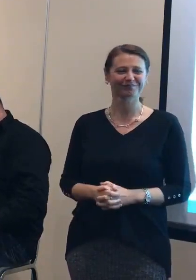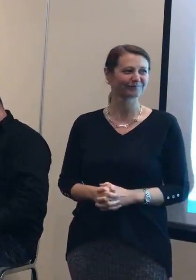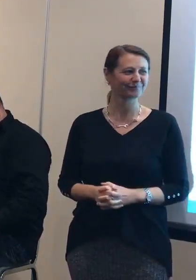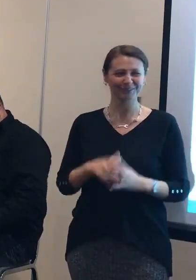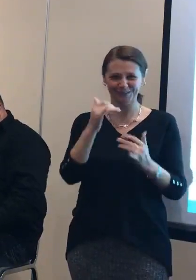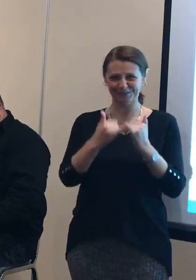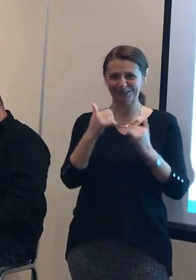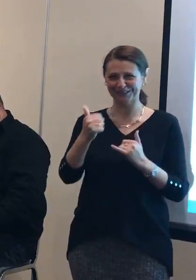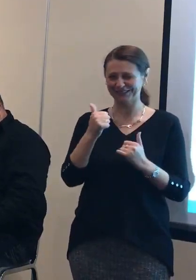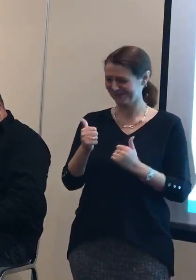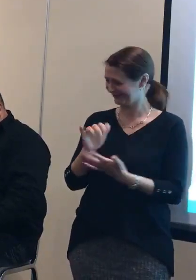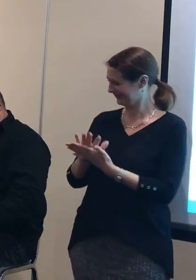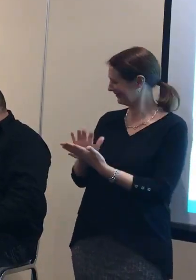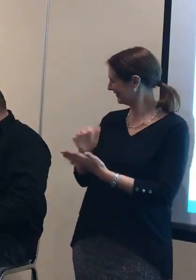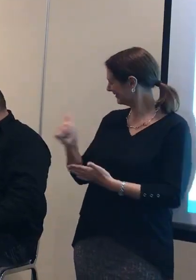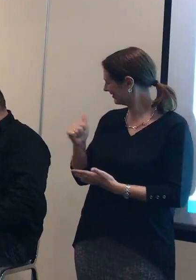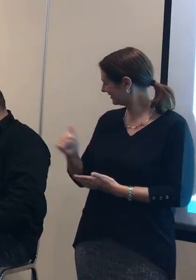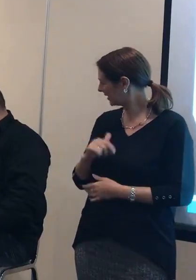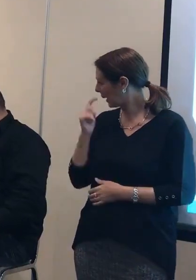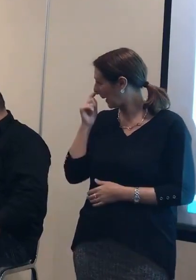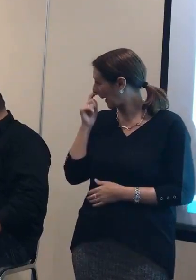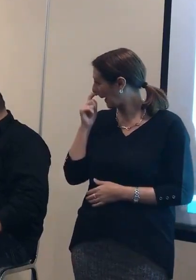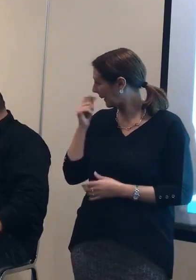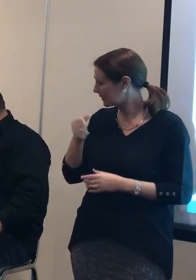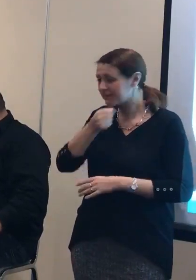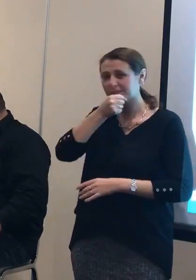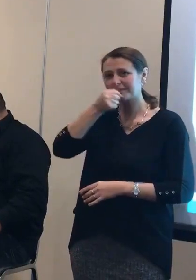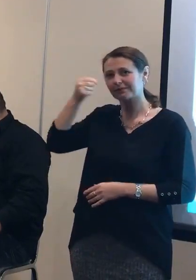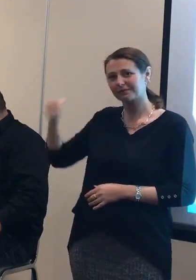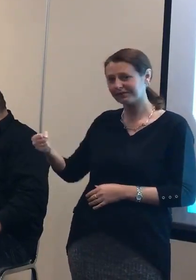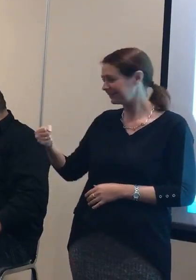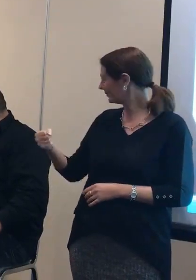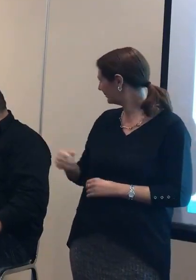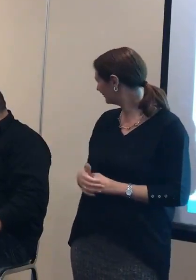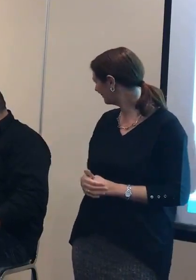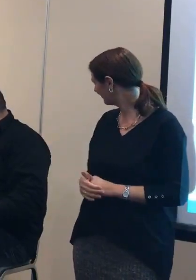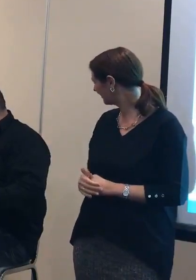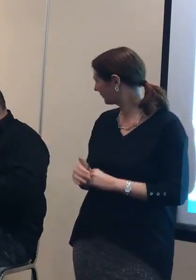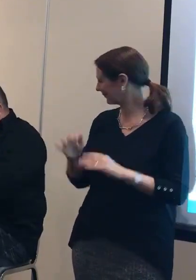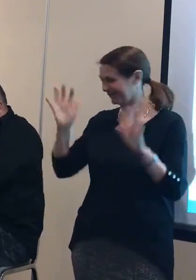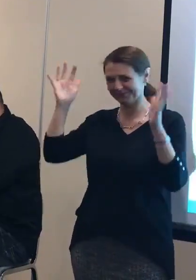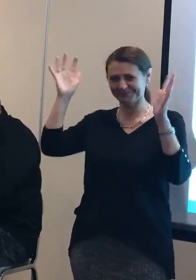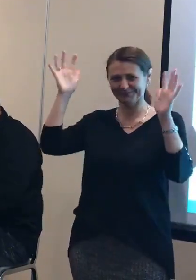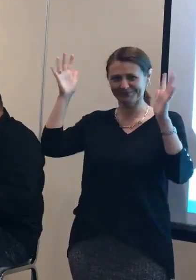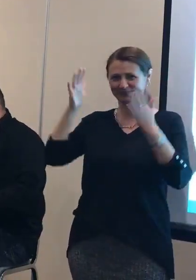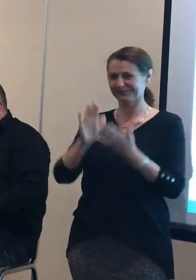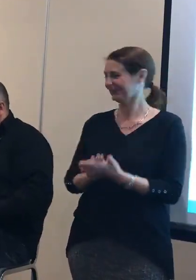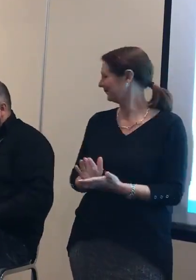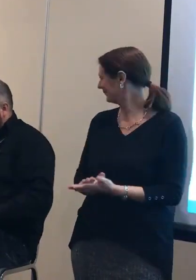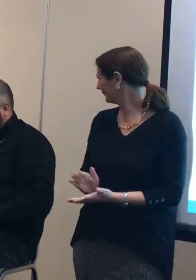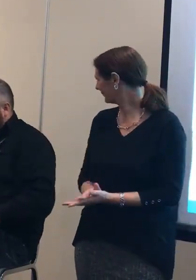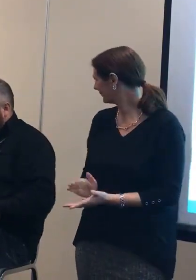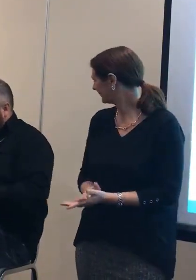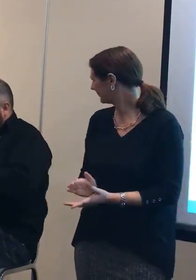Yeah. Very good. Good on you, mate. Would you mind passing the microphone over to Danny?